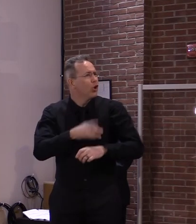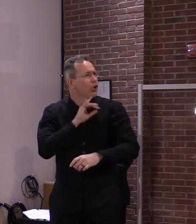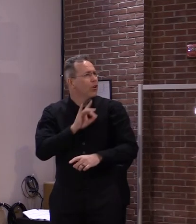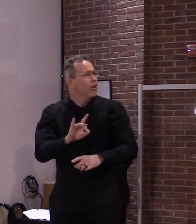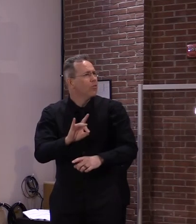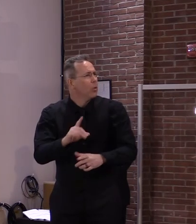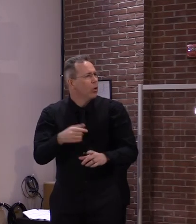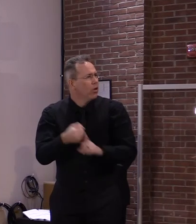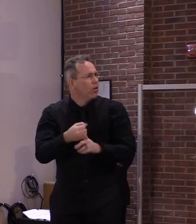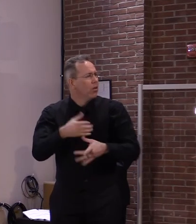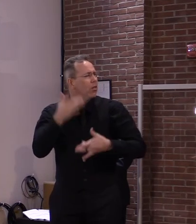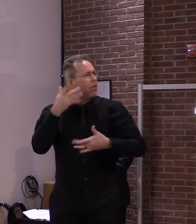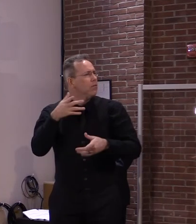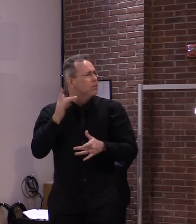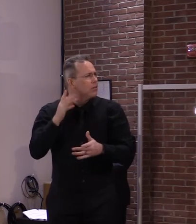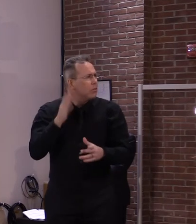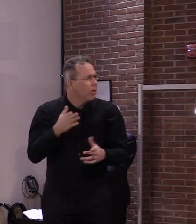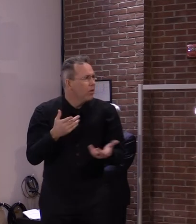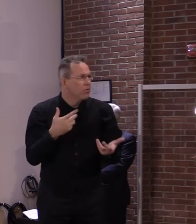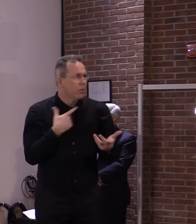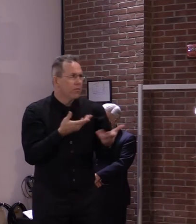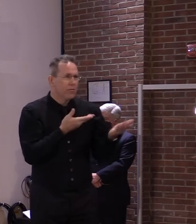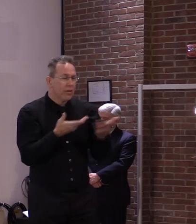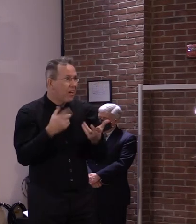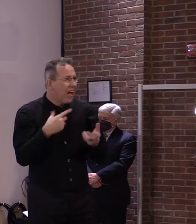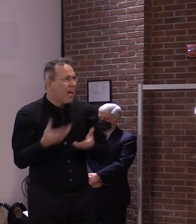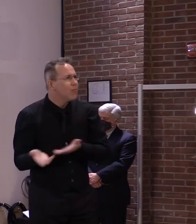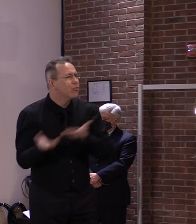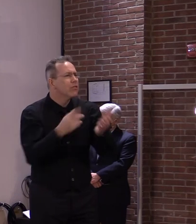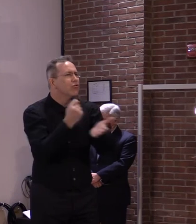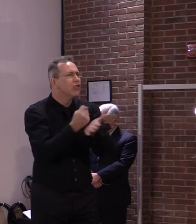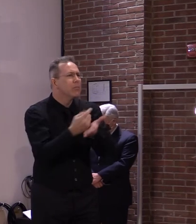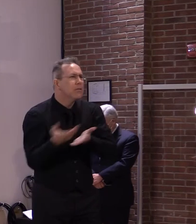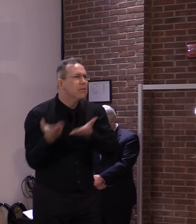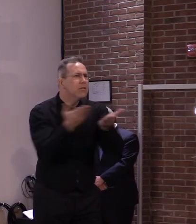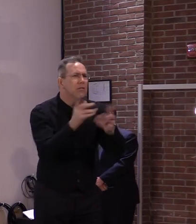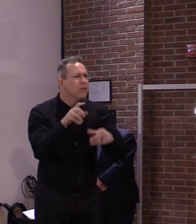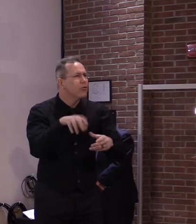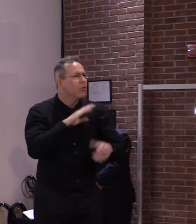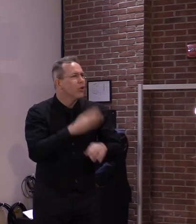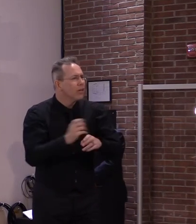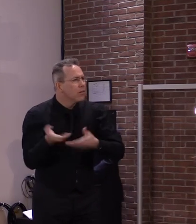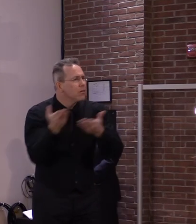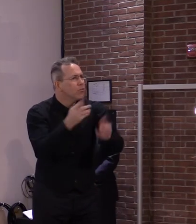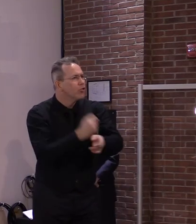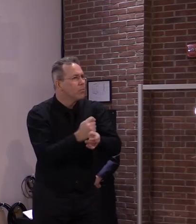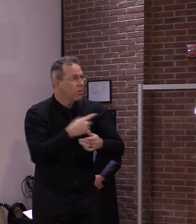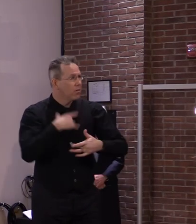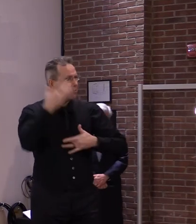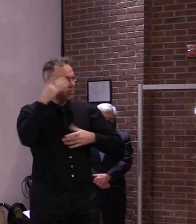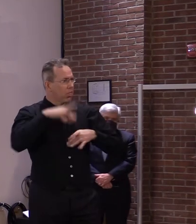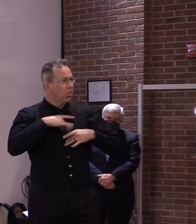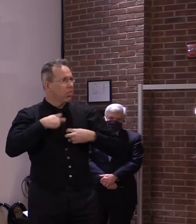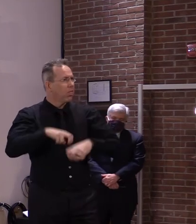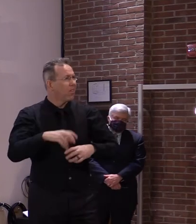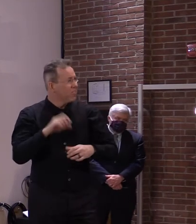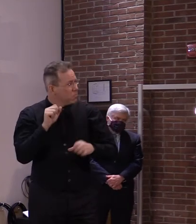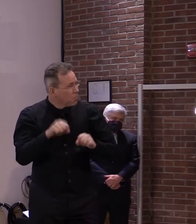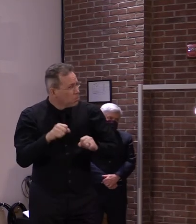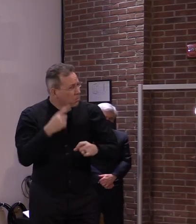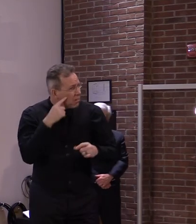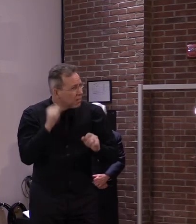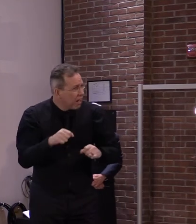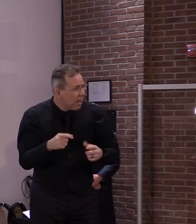similar situation so is the state considering any provisions that would allow the parents of immunocompromised pediatric patients to get